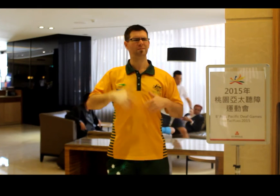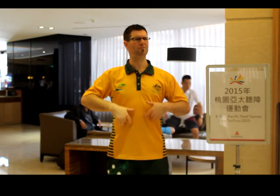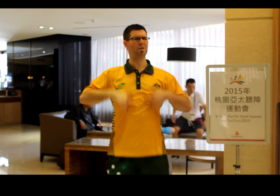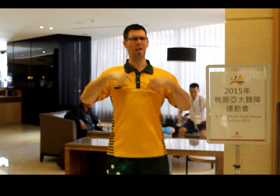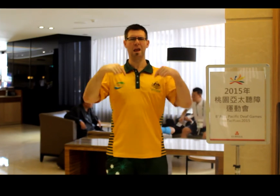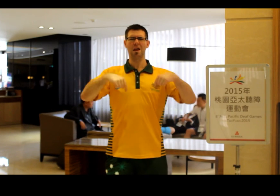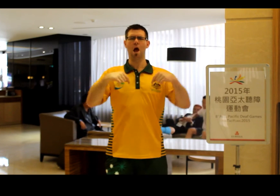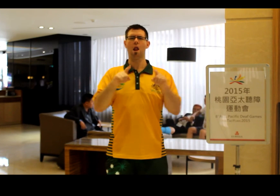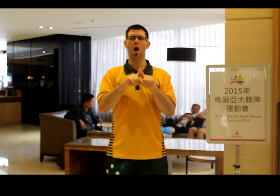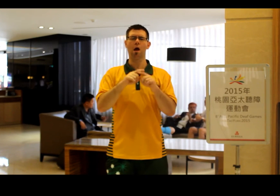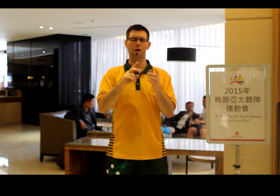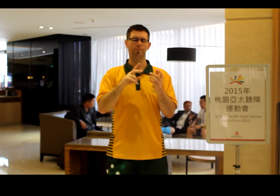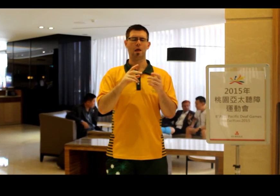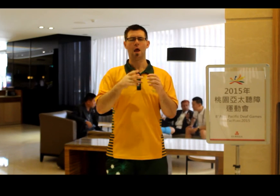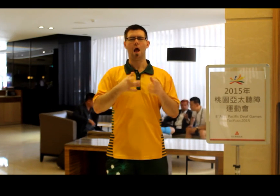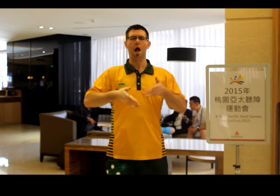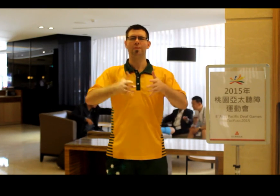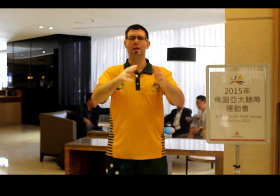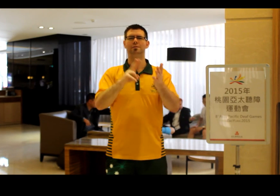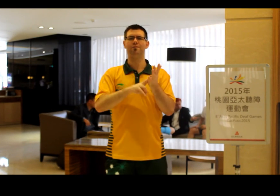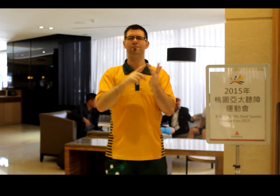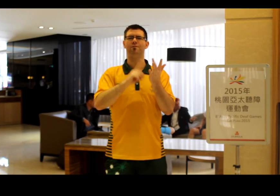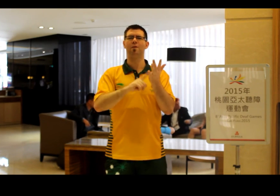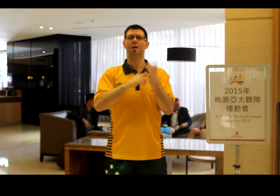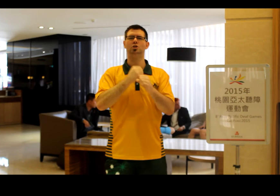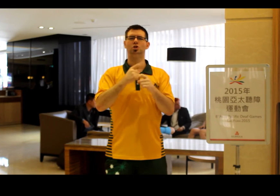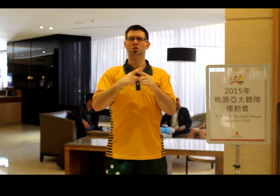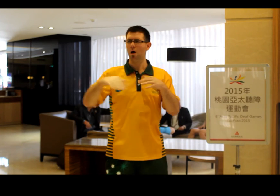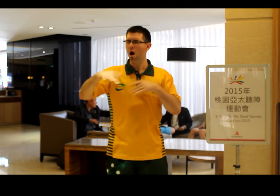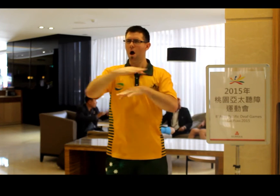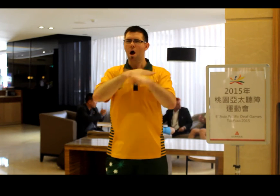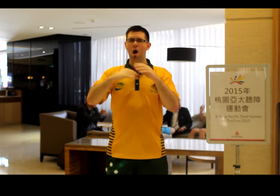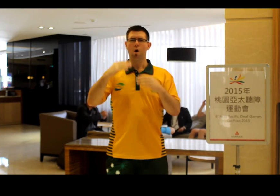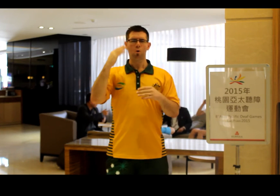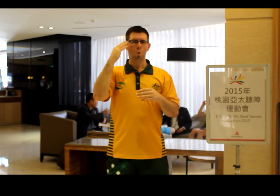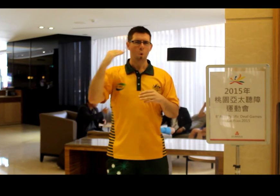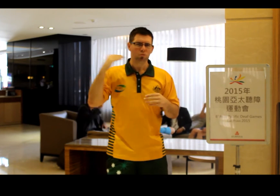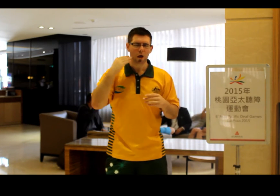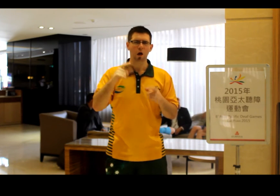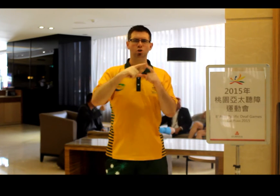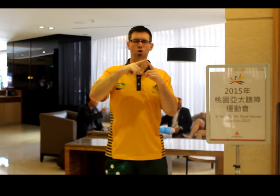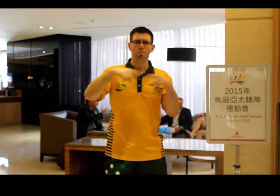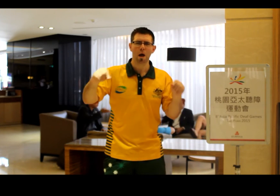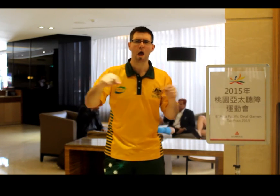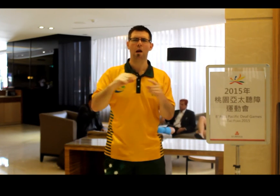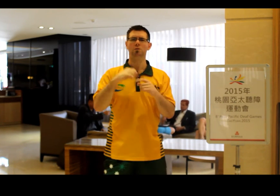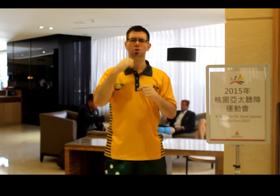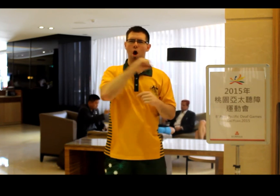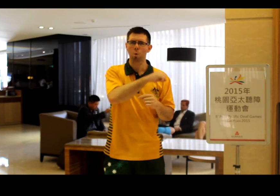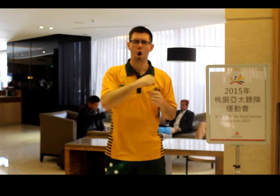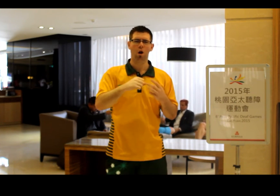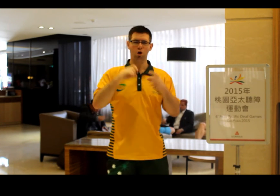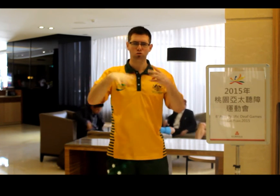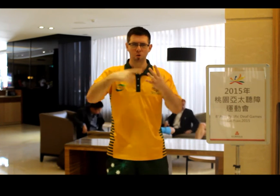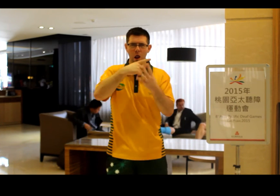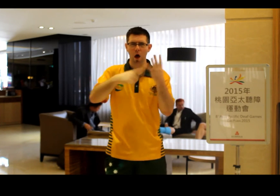Games. There's certainly a nice feel here, a nice vibe. It's almost like an athlete's village with Korea, Japan,